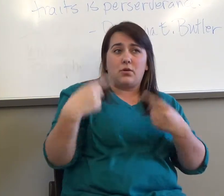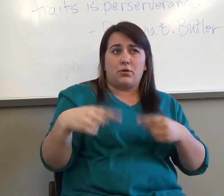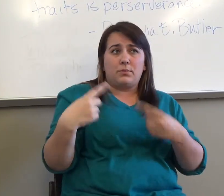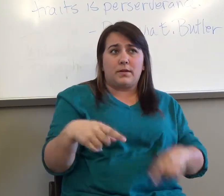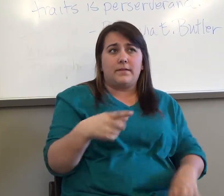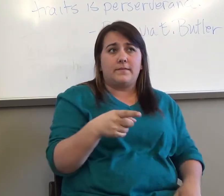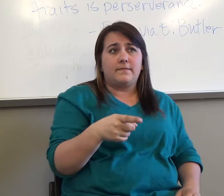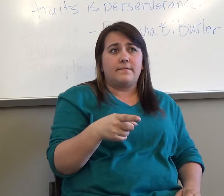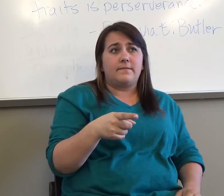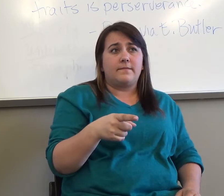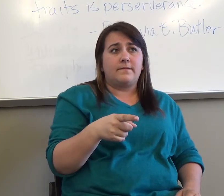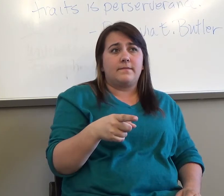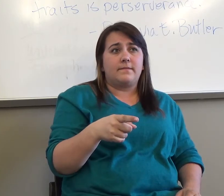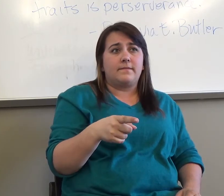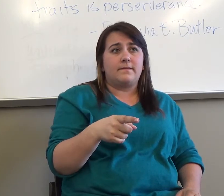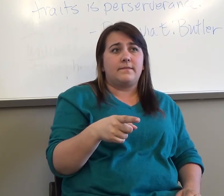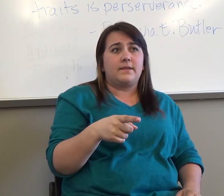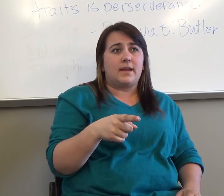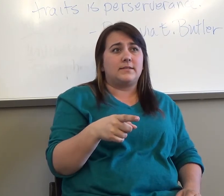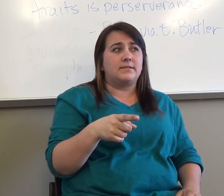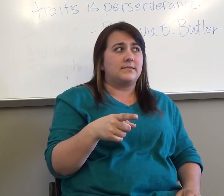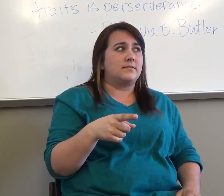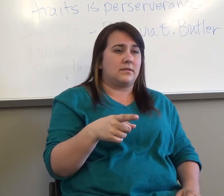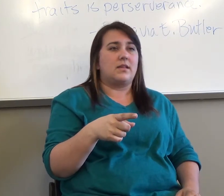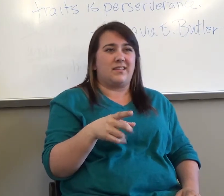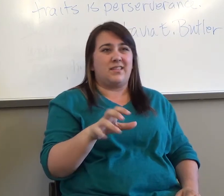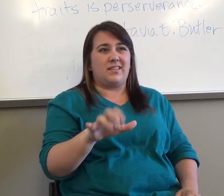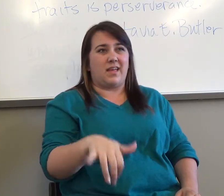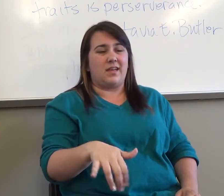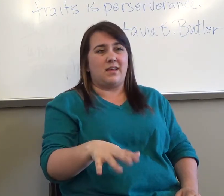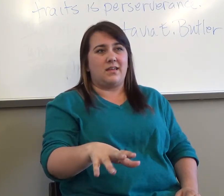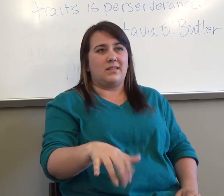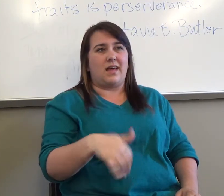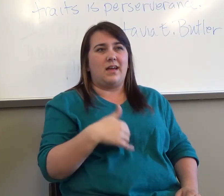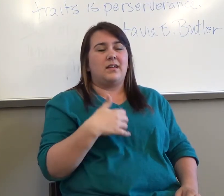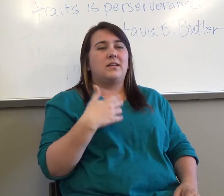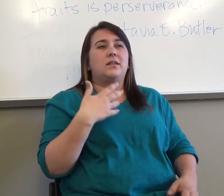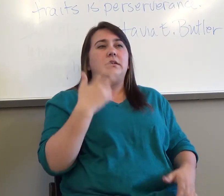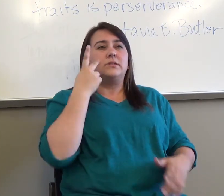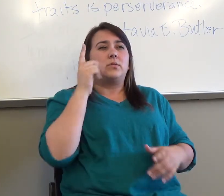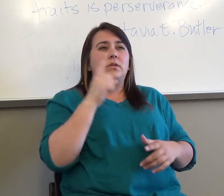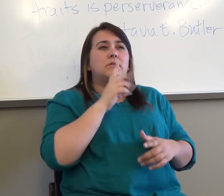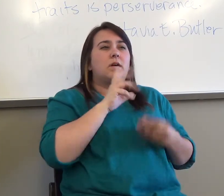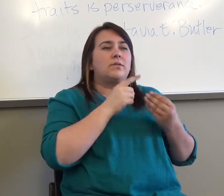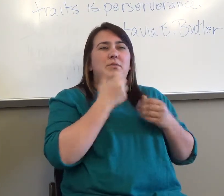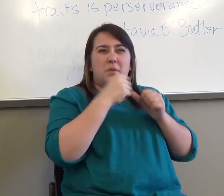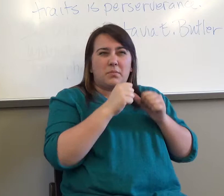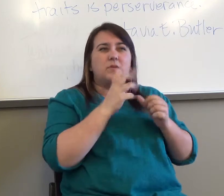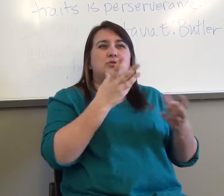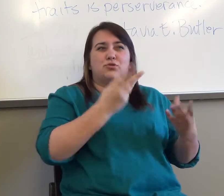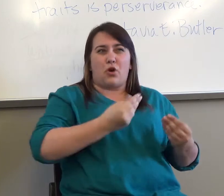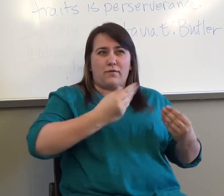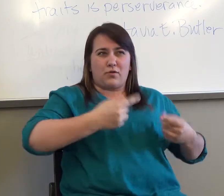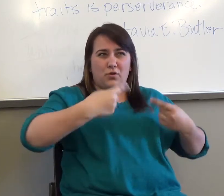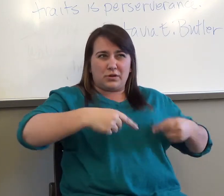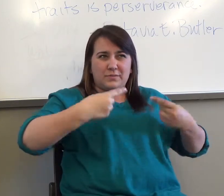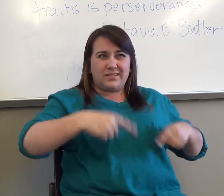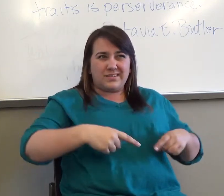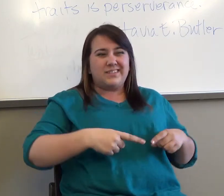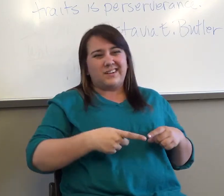intelligence. Again, yeah, you see how those, Yes. where it was talking about the soft argument? Yeah, we probably would